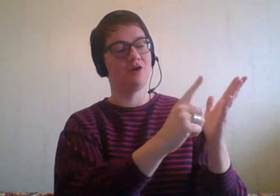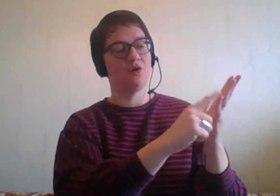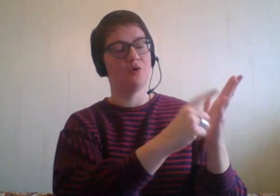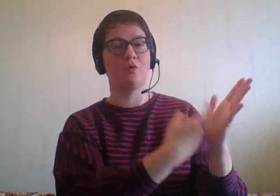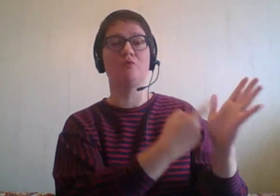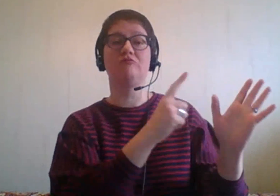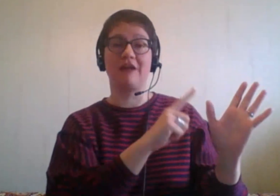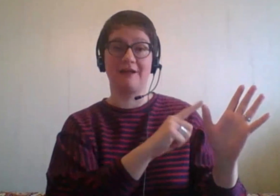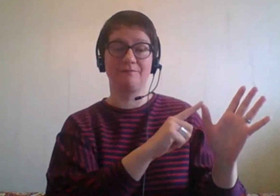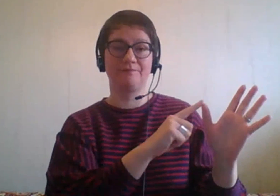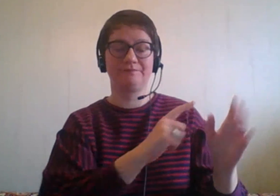Hura.